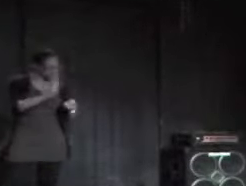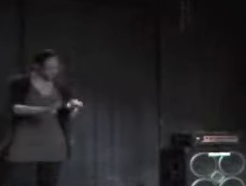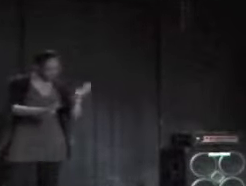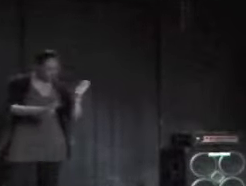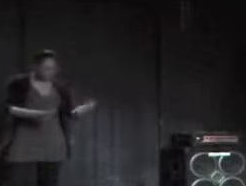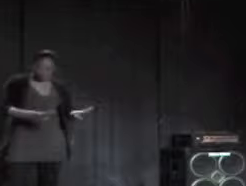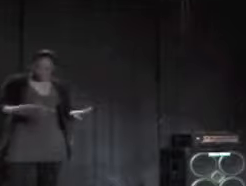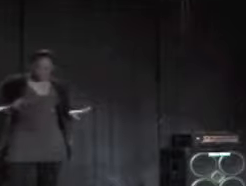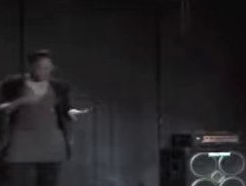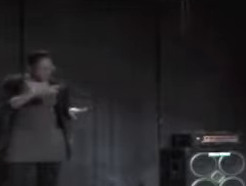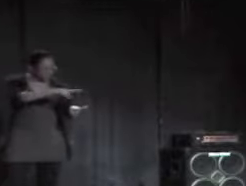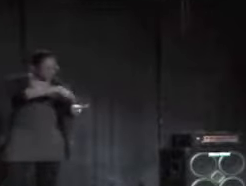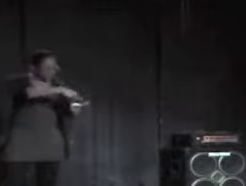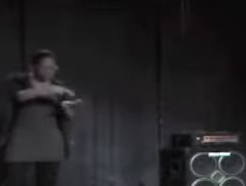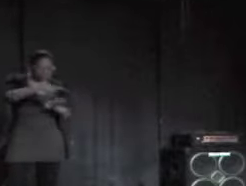Oh, okay, so we got some bread here.